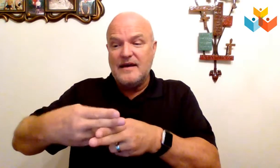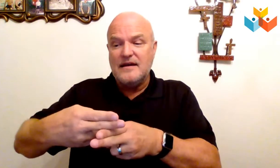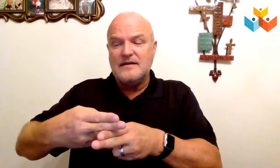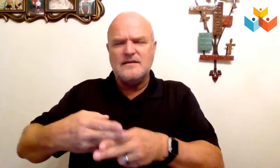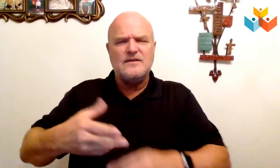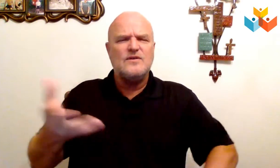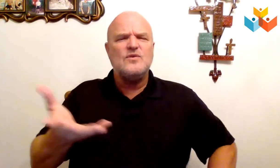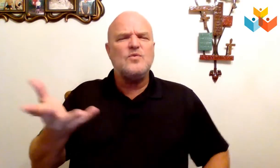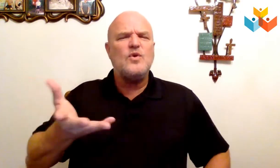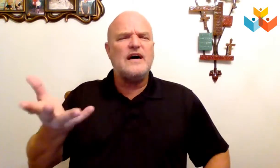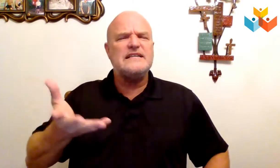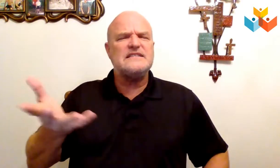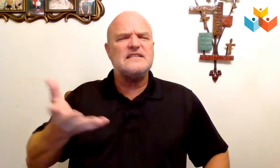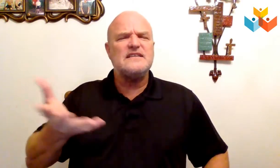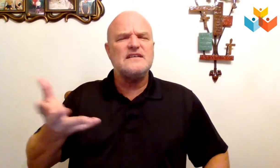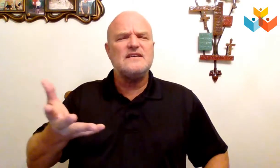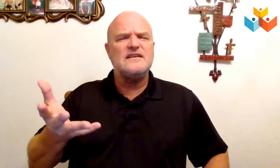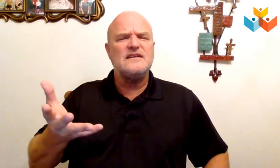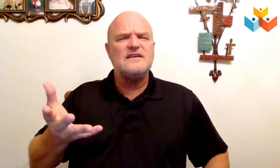Name.